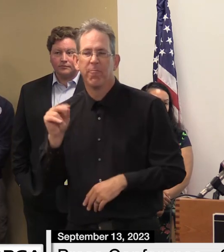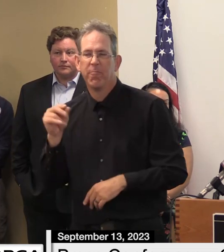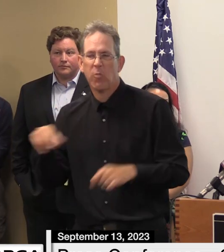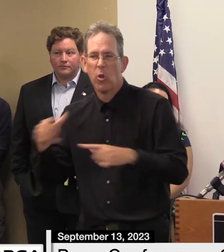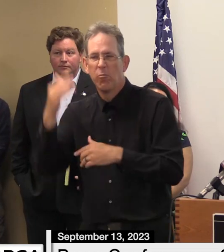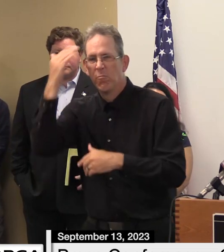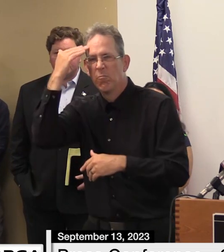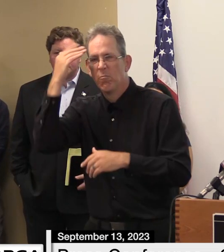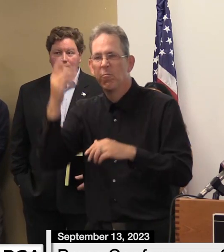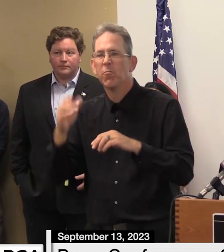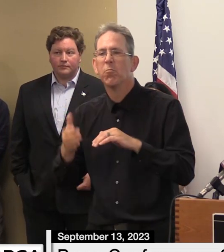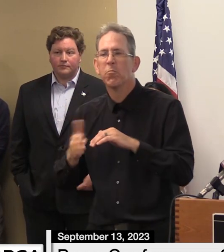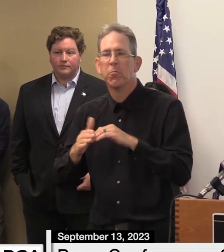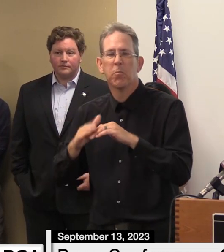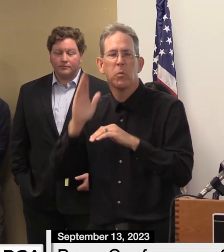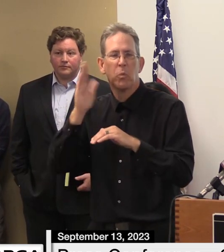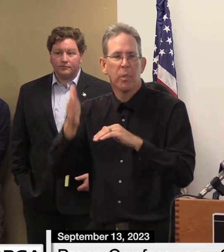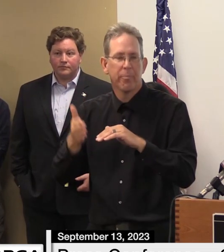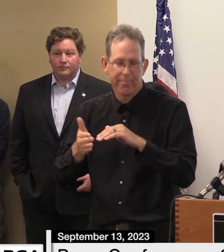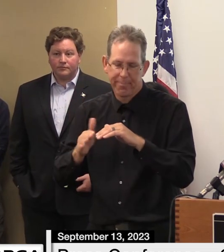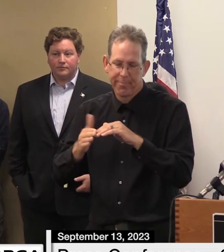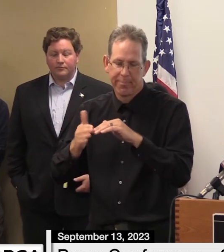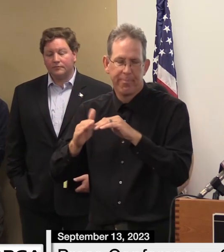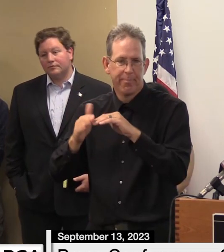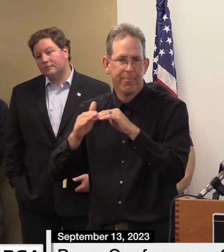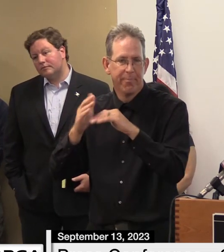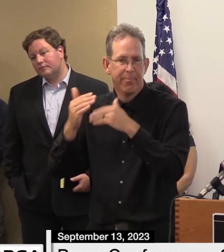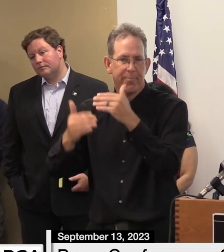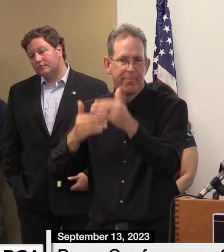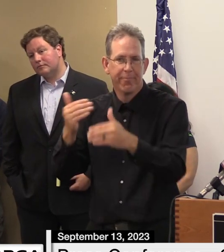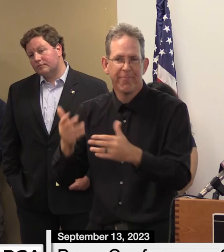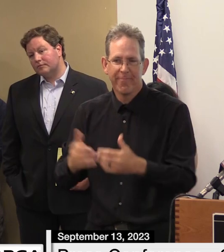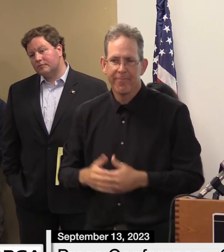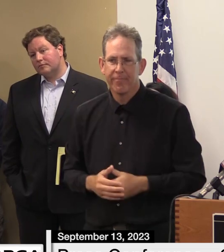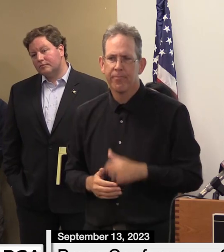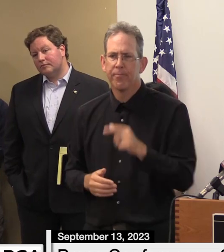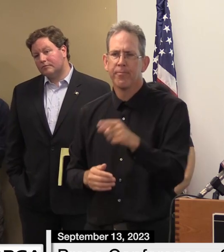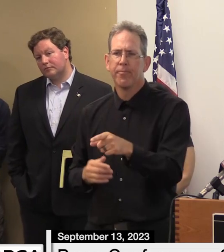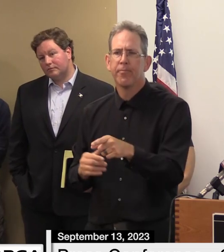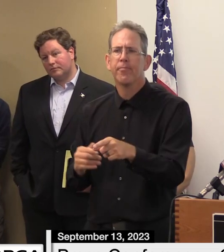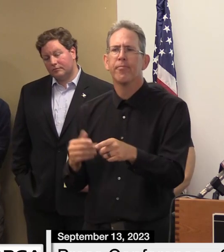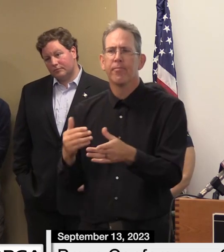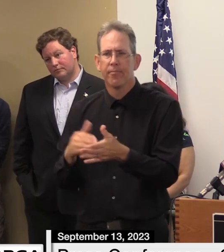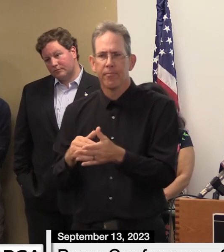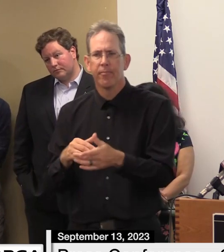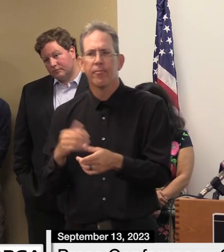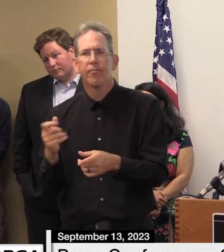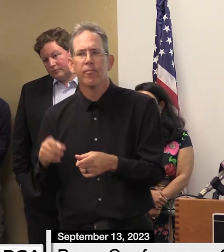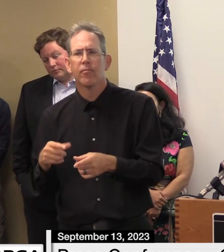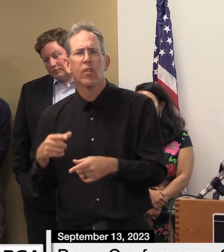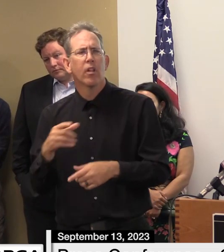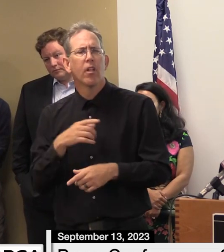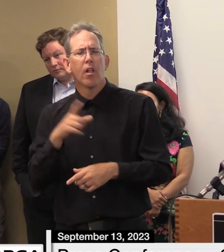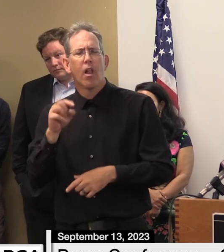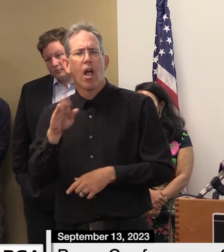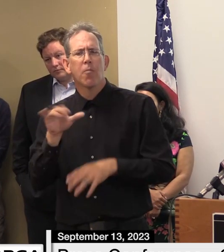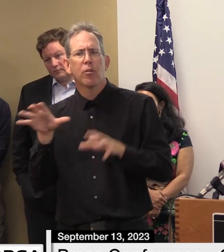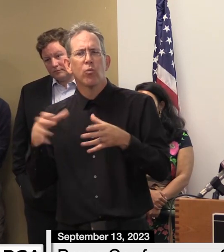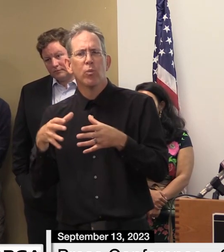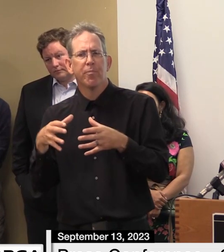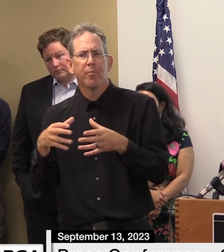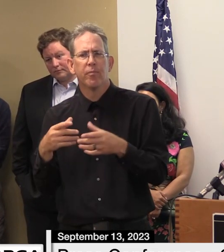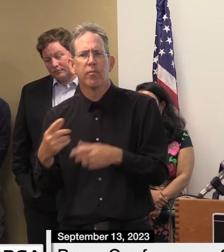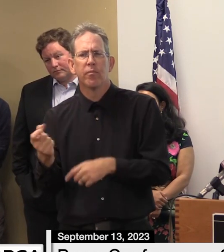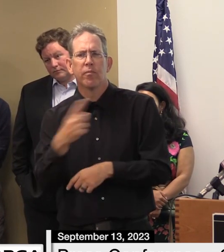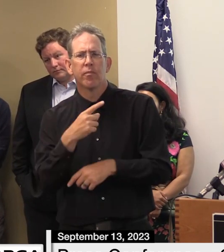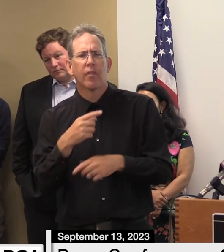down. Richard Wabi of the contractors says that the legislature's recently passed law